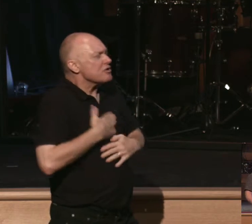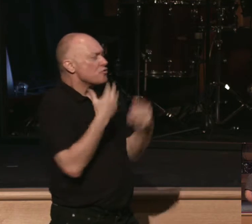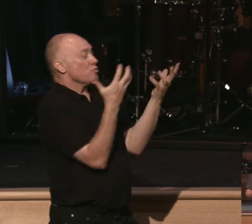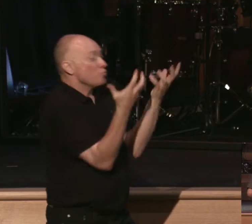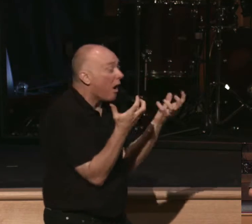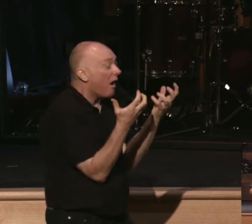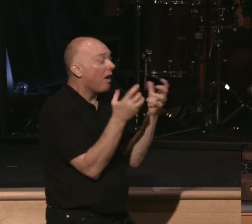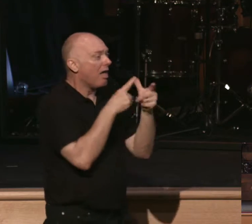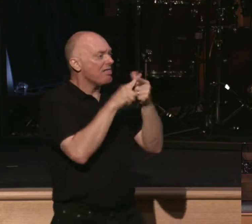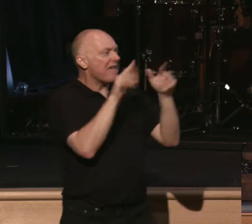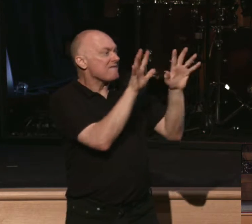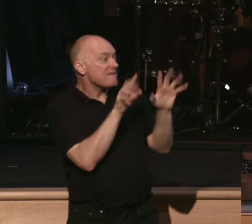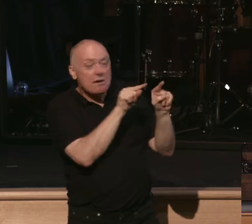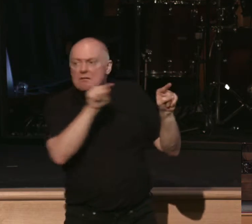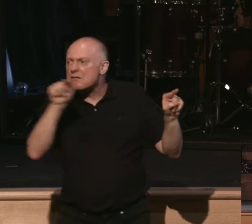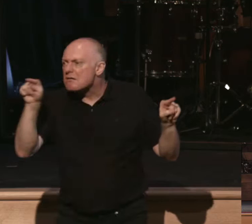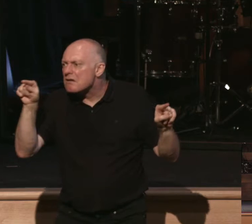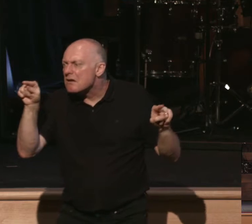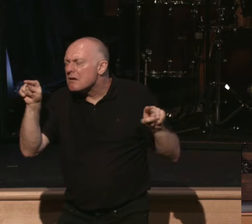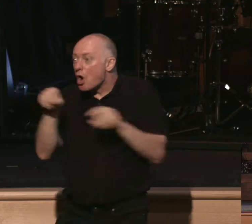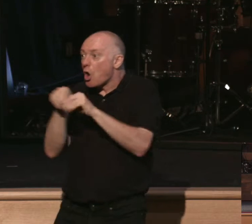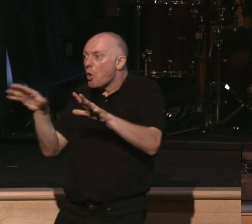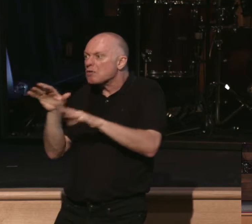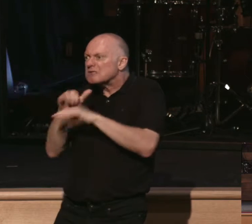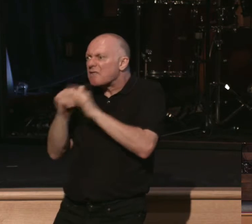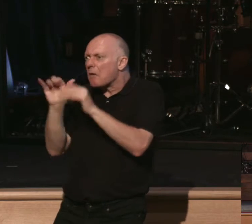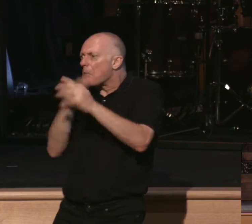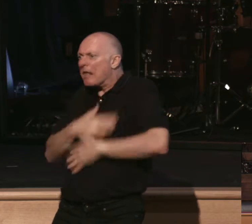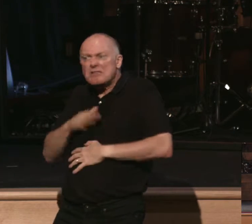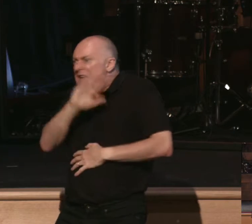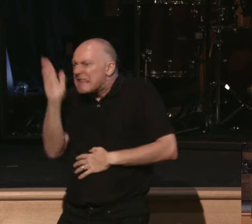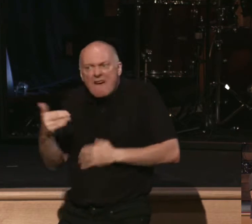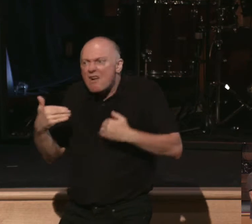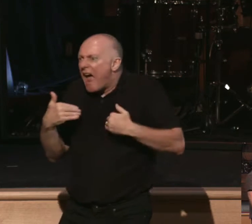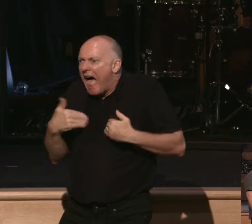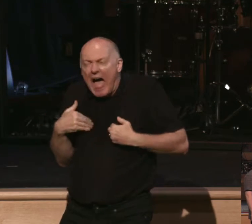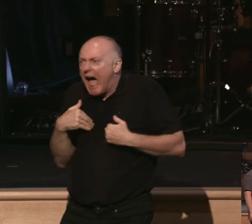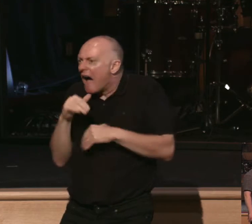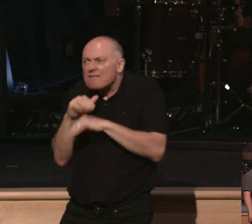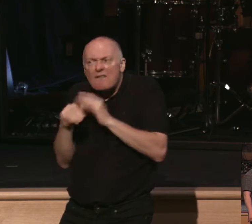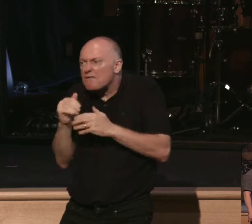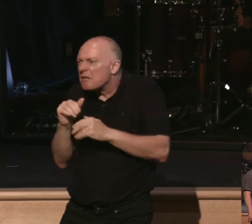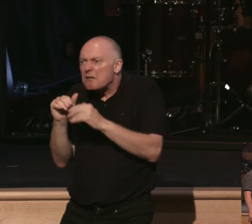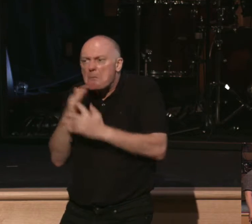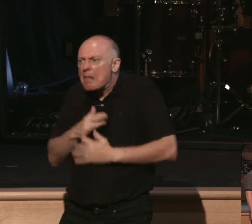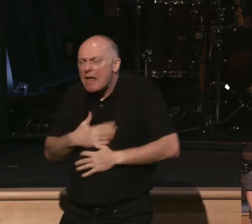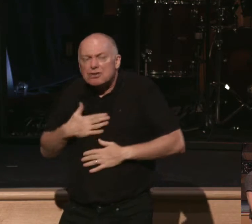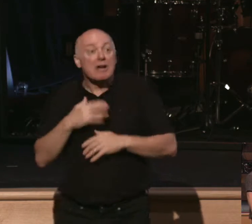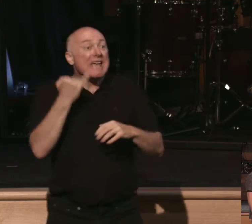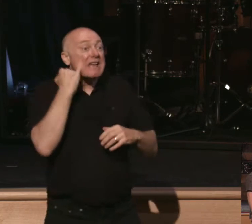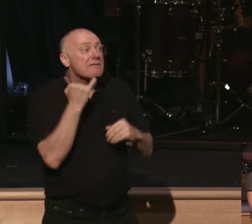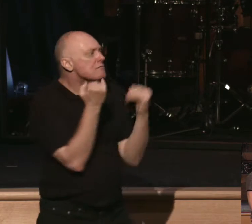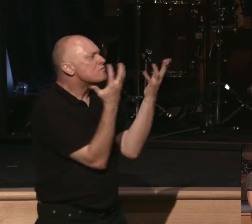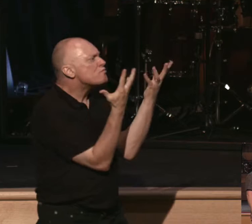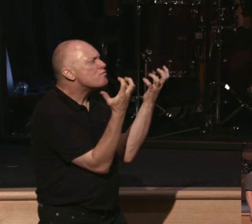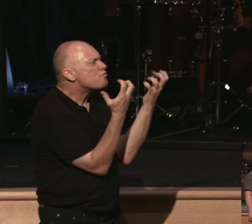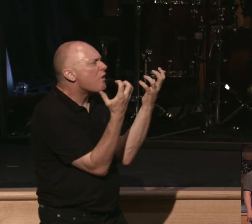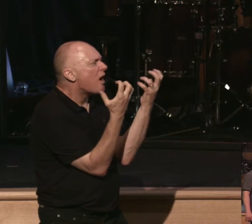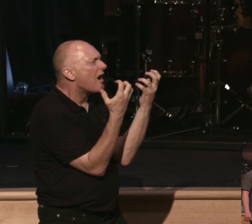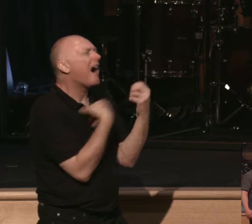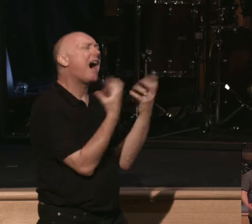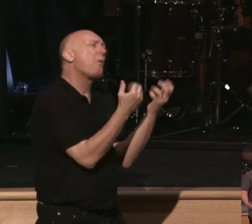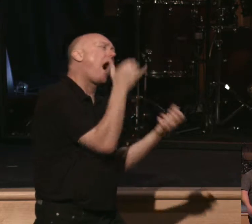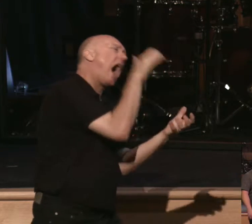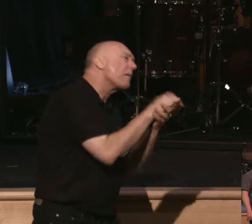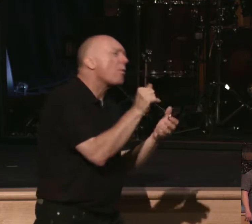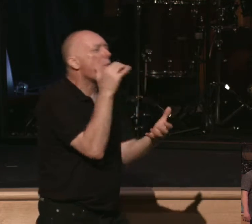pleasure, we will fear losing comfort or pleasure or never having any worldly comfort or pleasure. If we're lusting after getting a